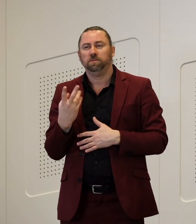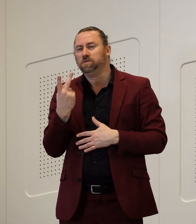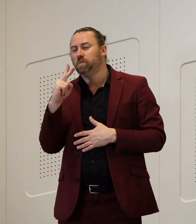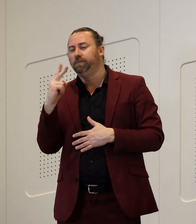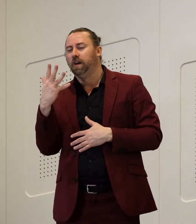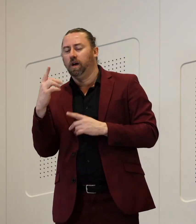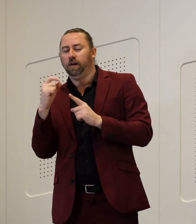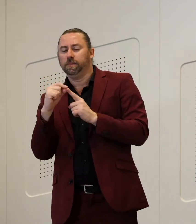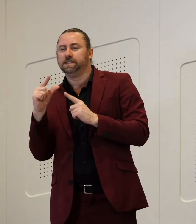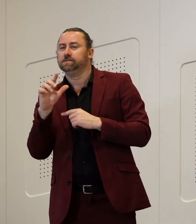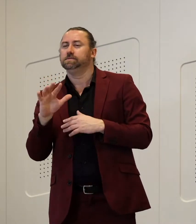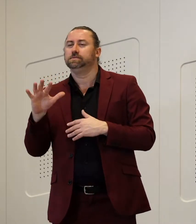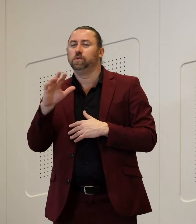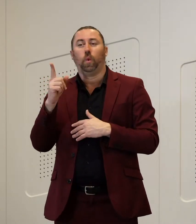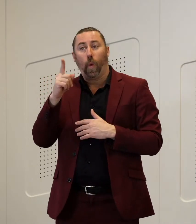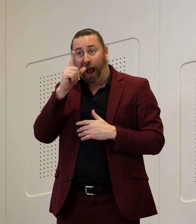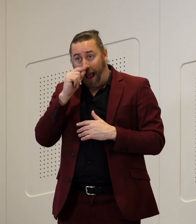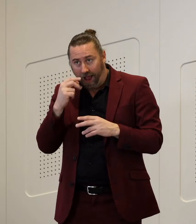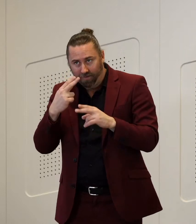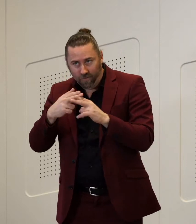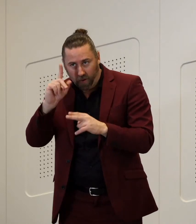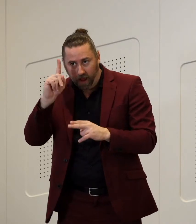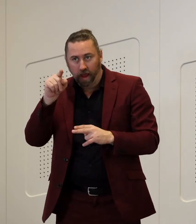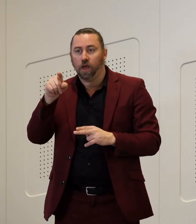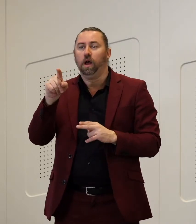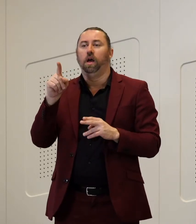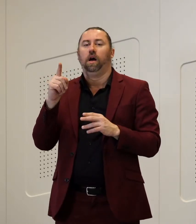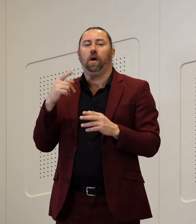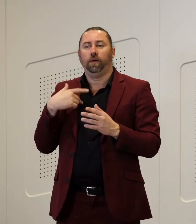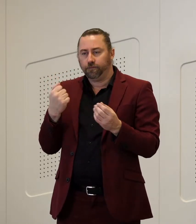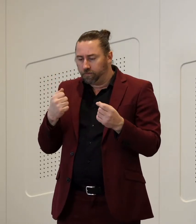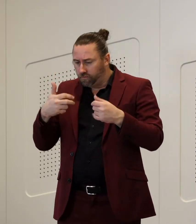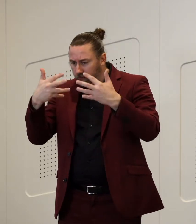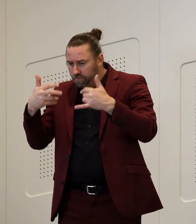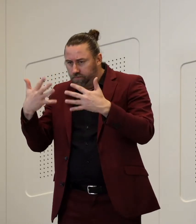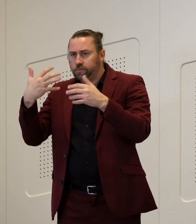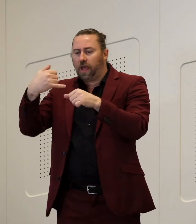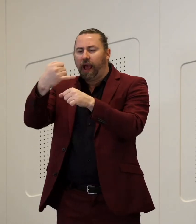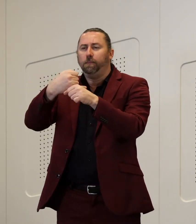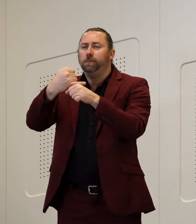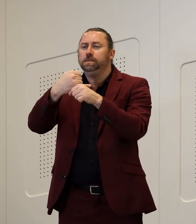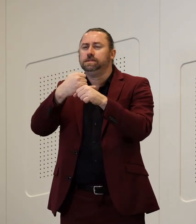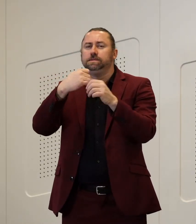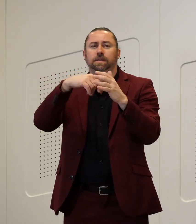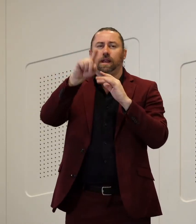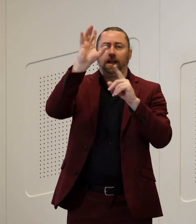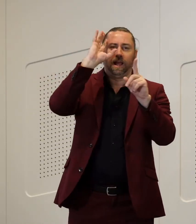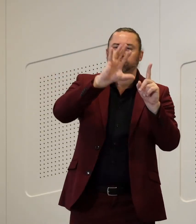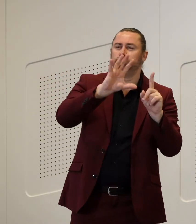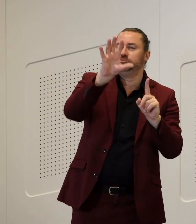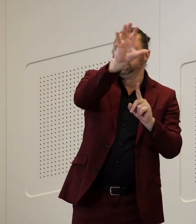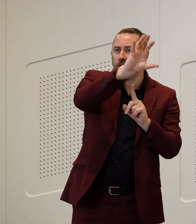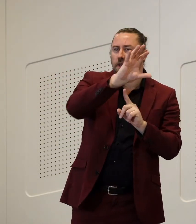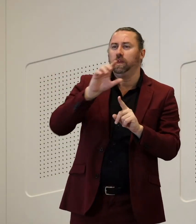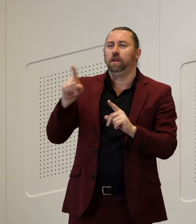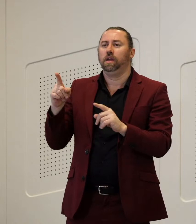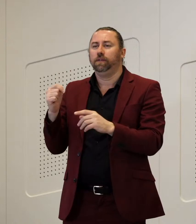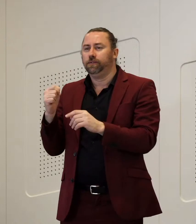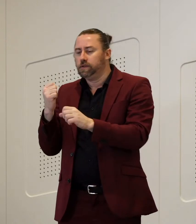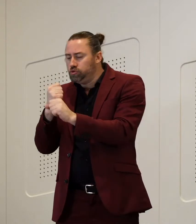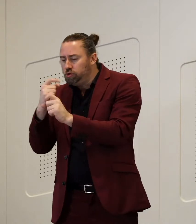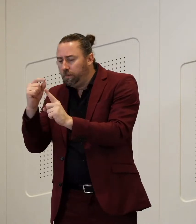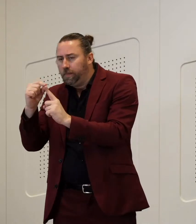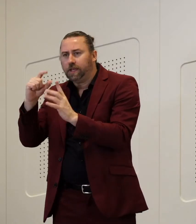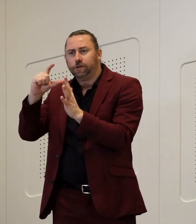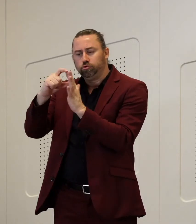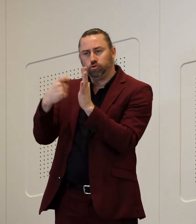point. Remembering that, and that's across GPs as well, and we've got our pharmacies and our outreach happening in the regions, and that's why I'm